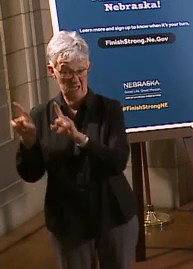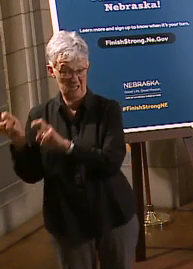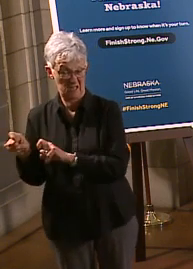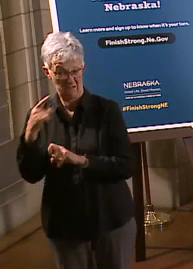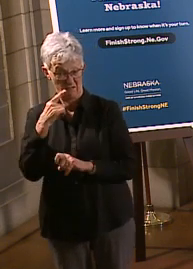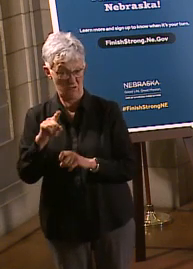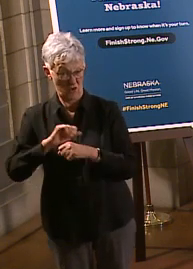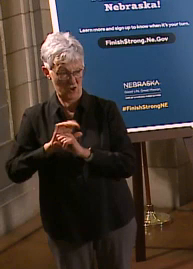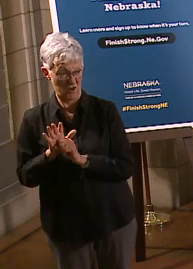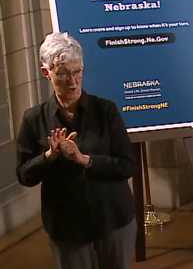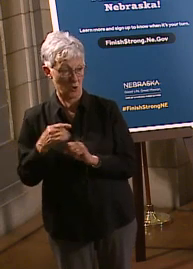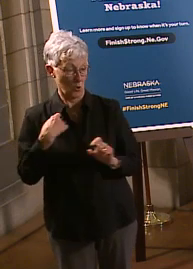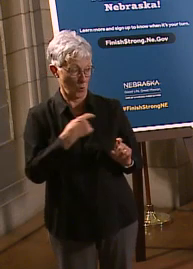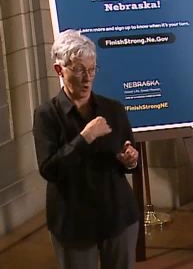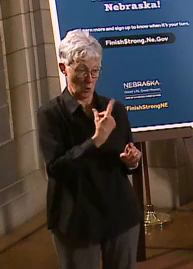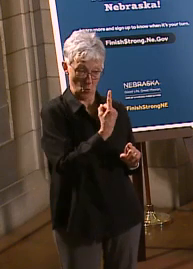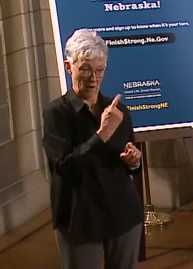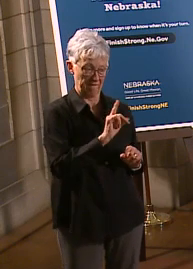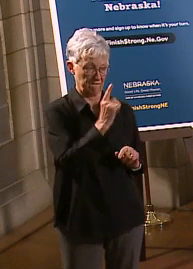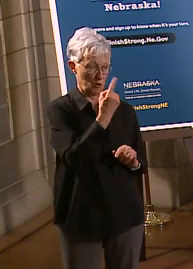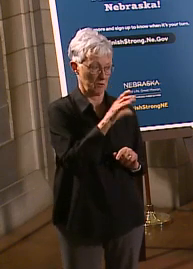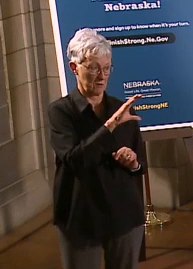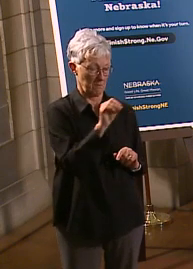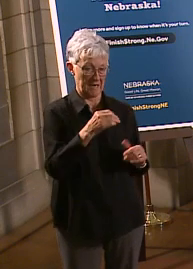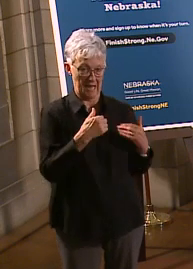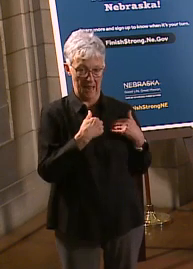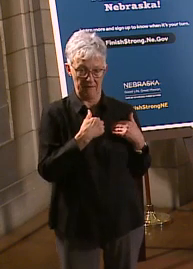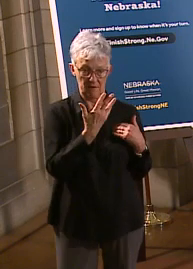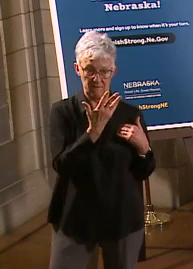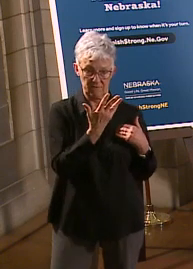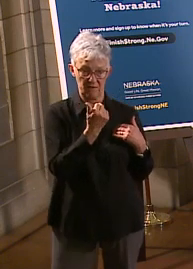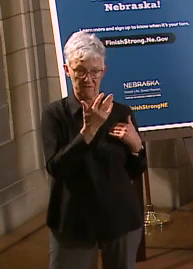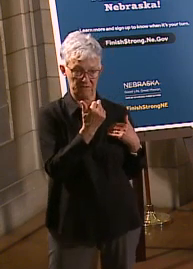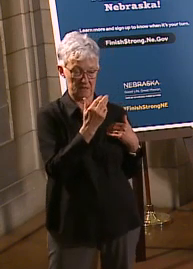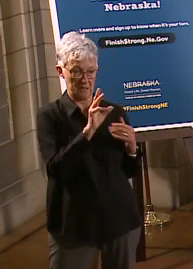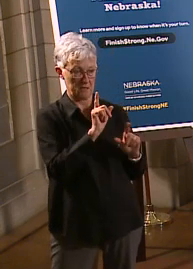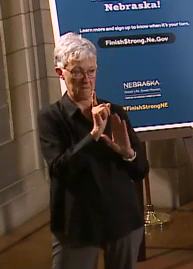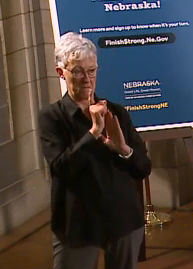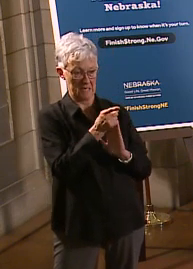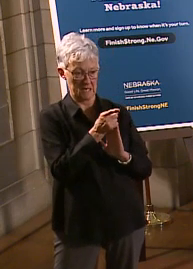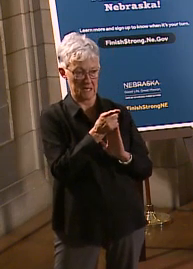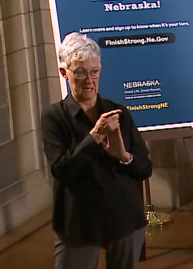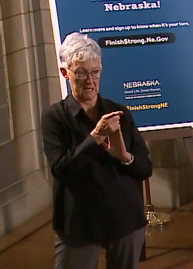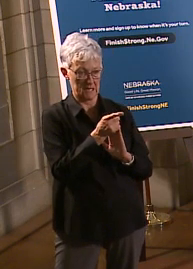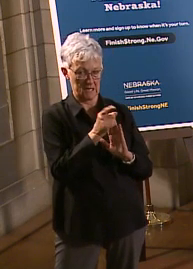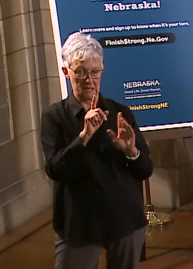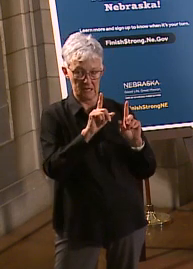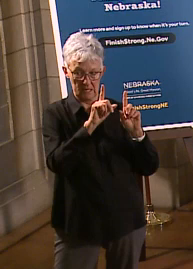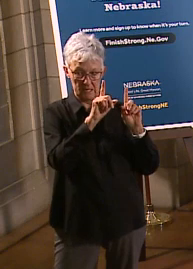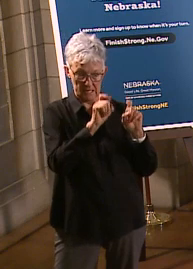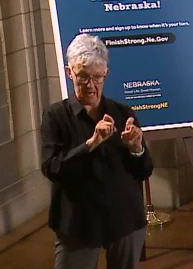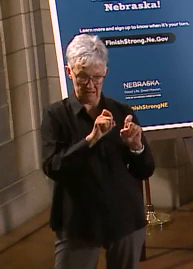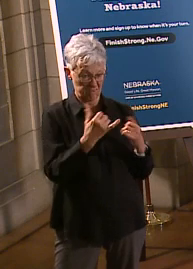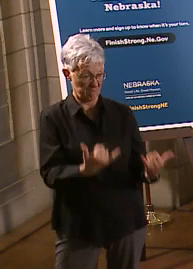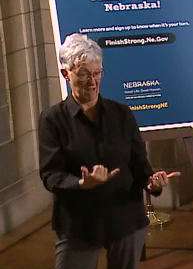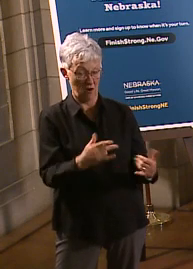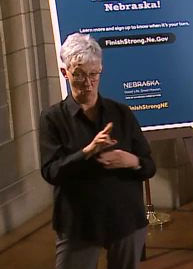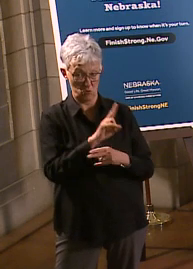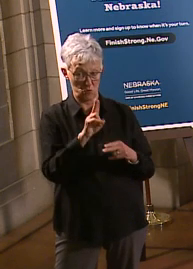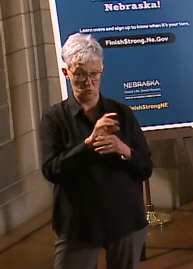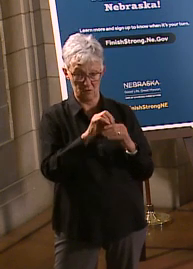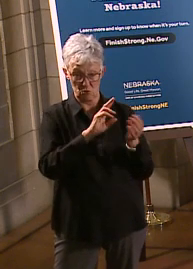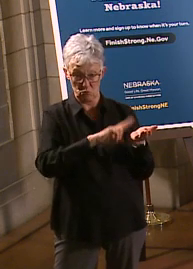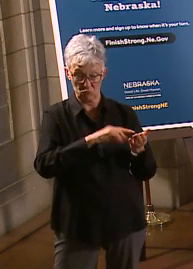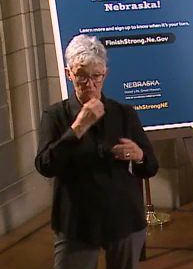have a rapid 15-minute point of care test, which we're being used now across long-term care facilities and nursing homes, schools,